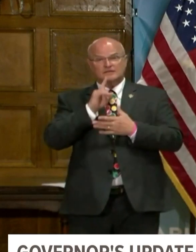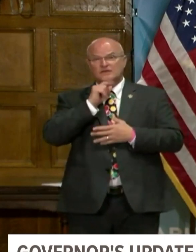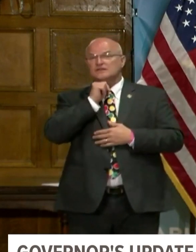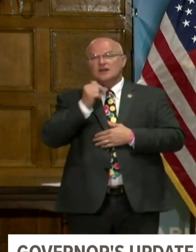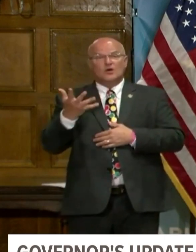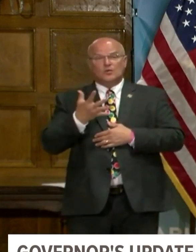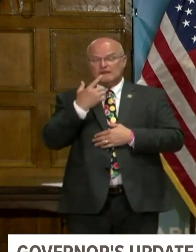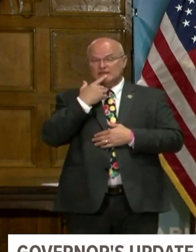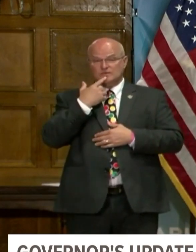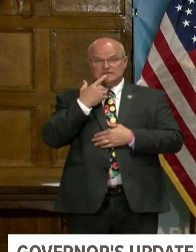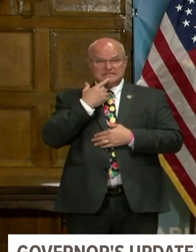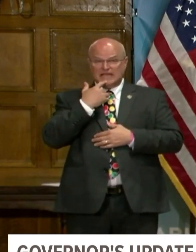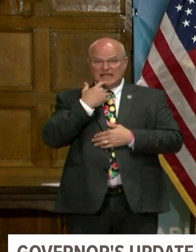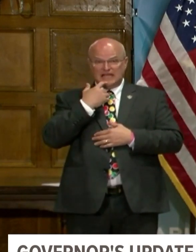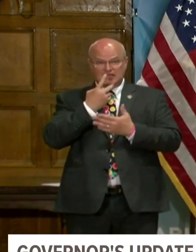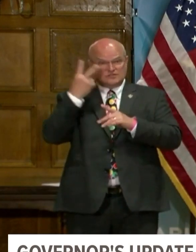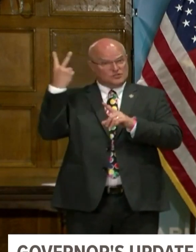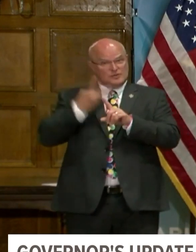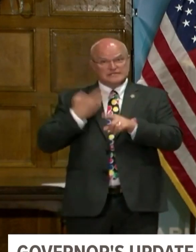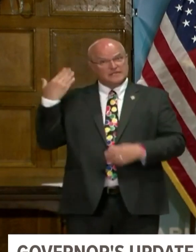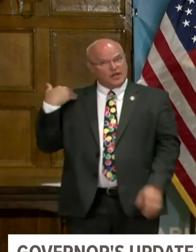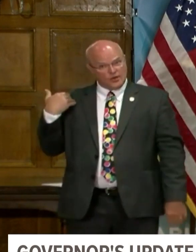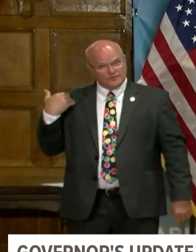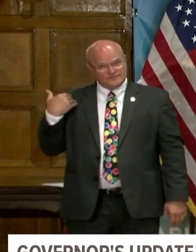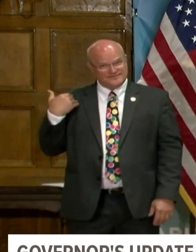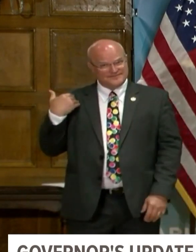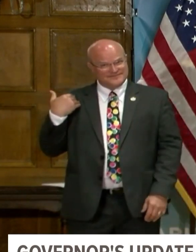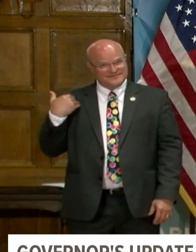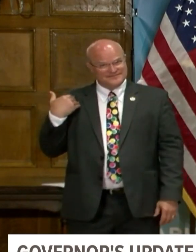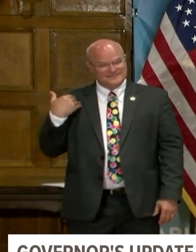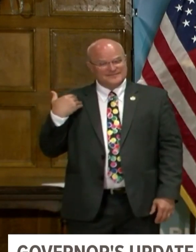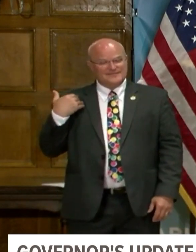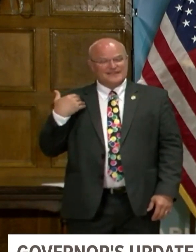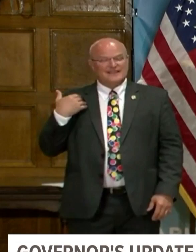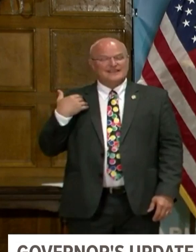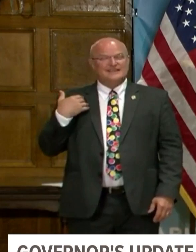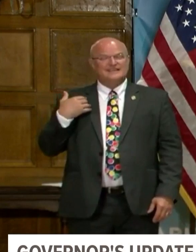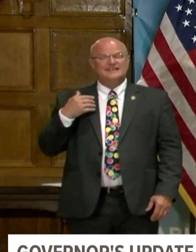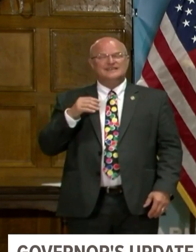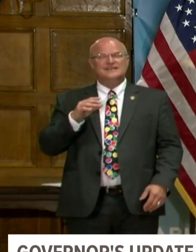not what they were saying 2 months ago. I mean,